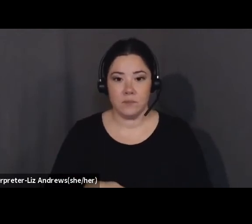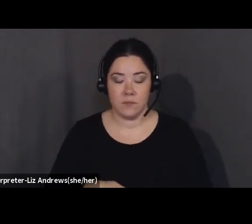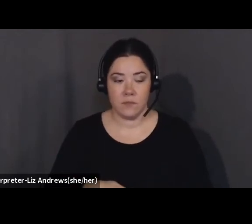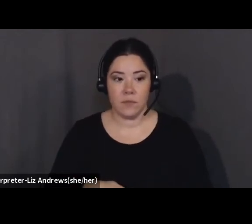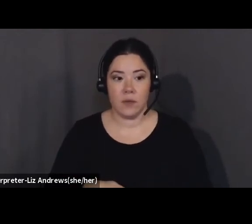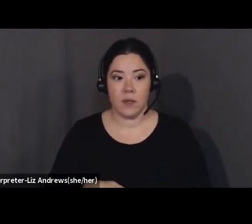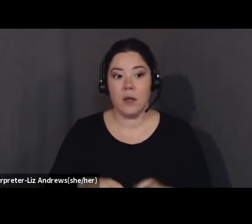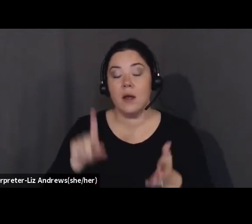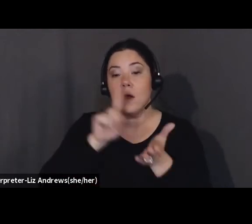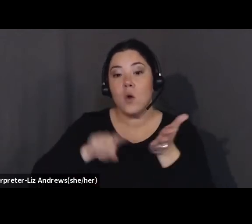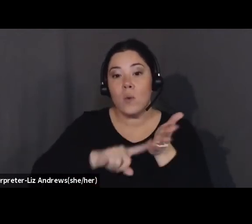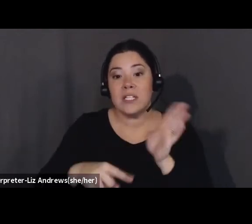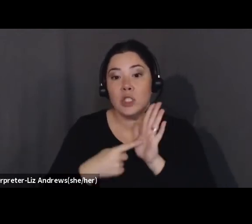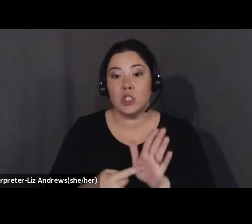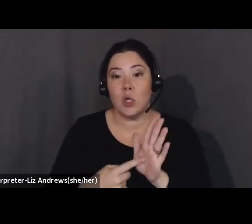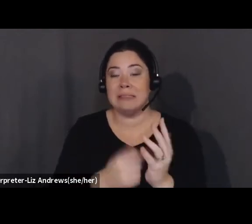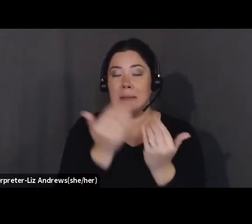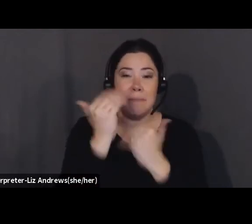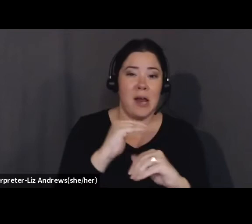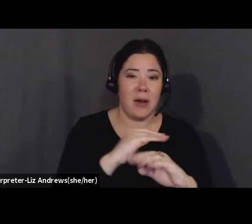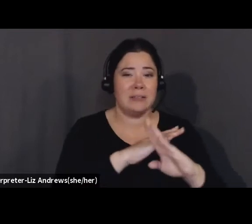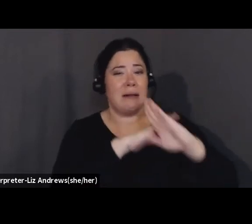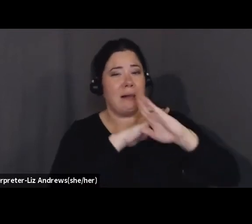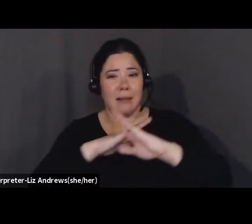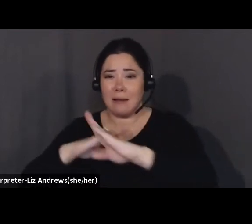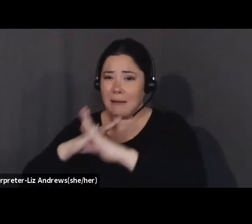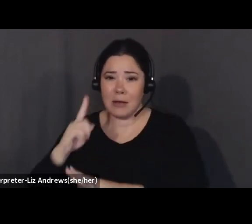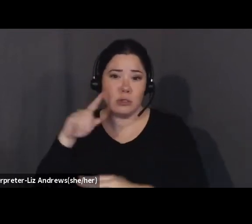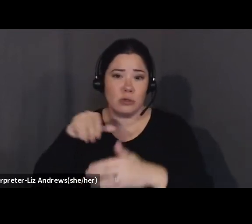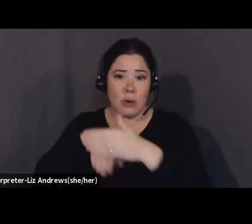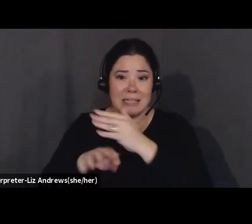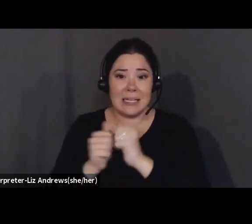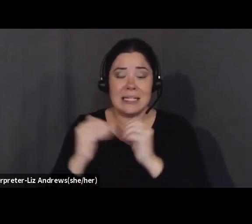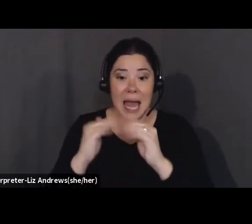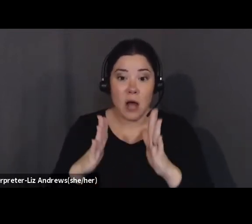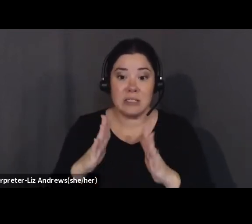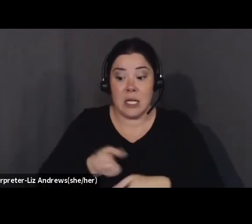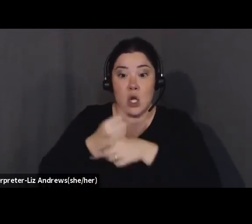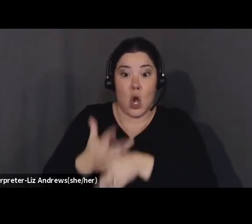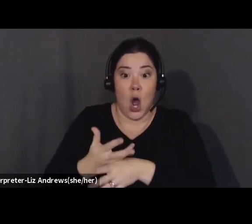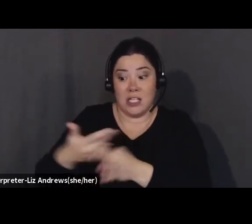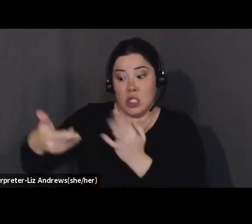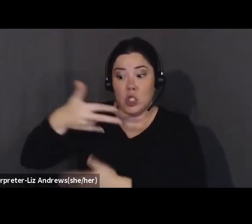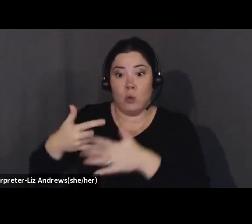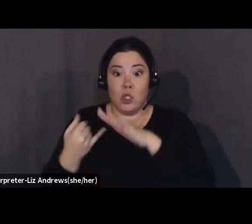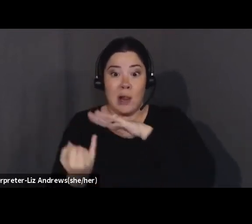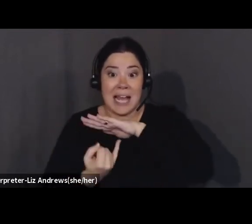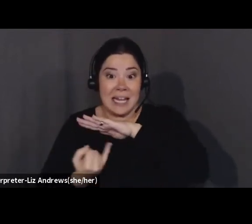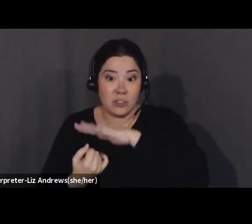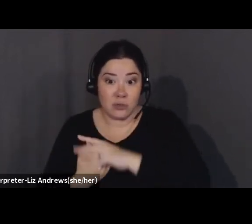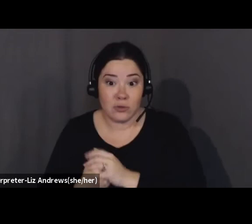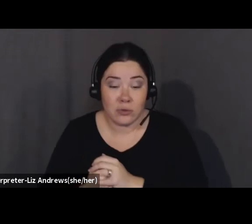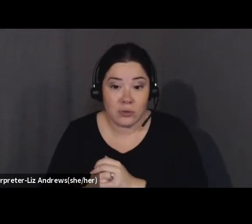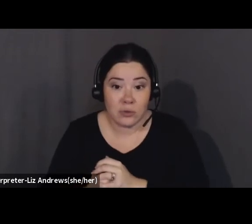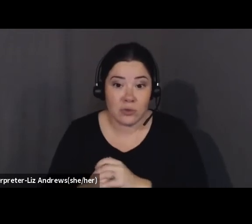Research shows that barriers to access in housing contribute to social isolation, as well as poorer health